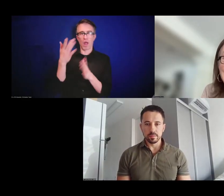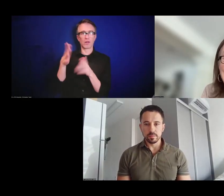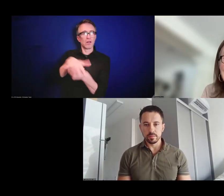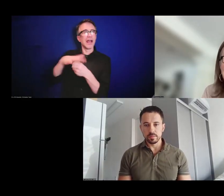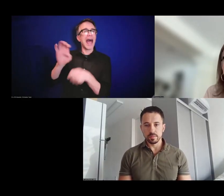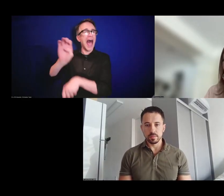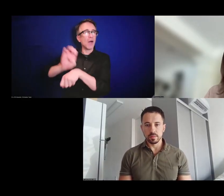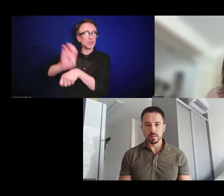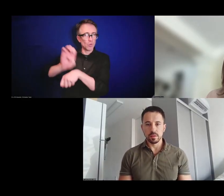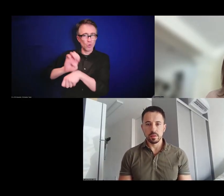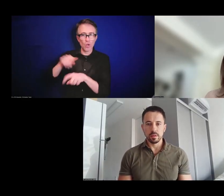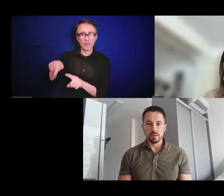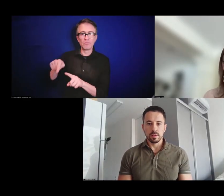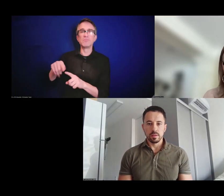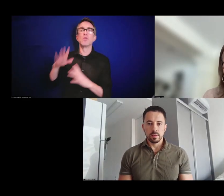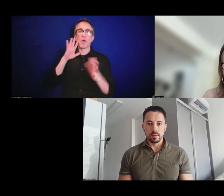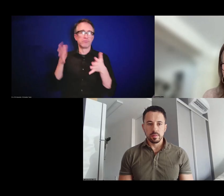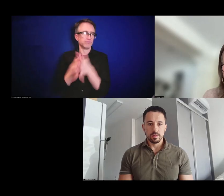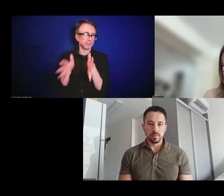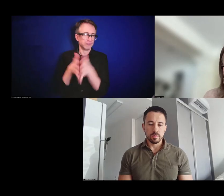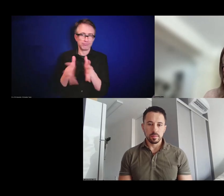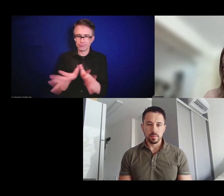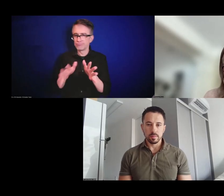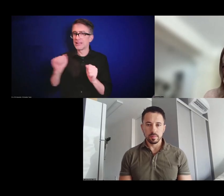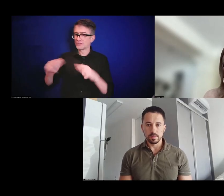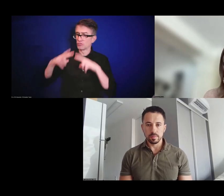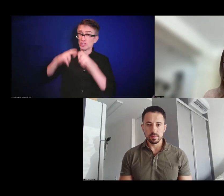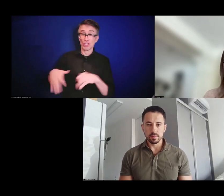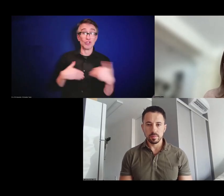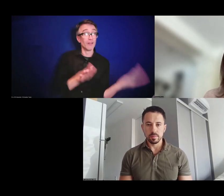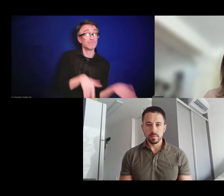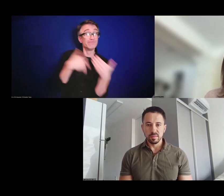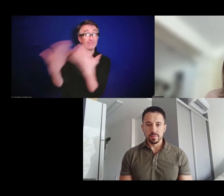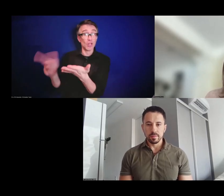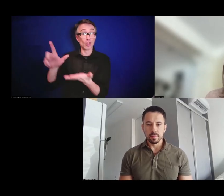from you, Lorne, and you have the floor. Over to you.